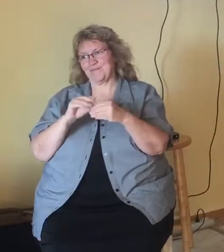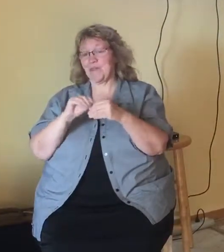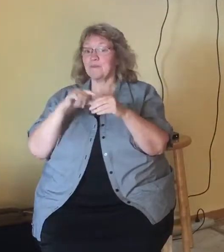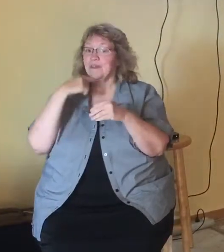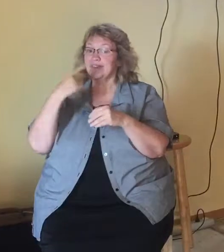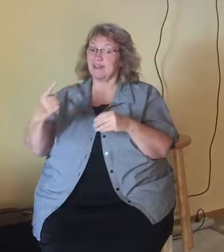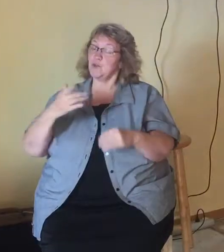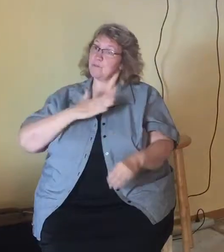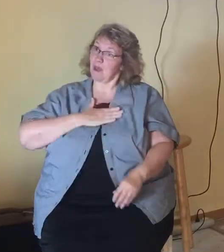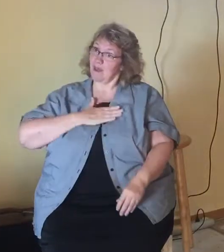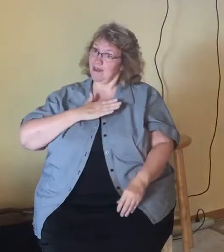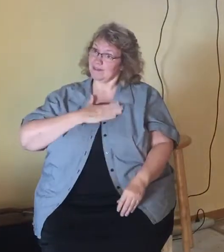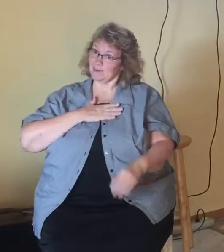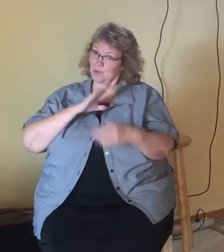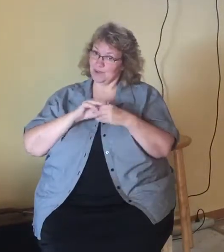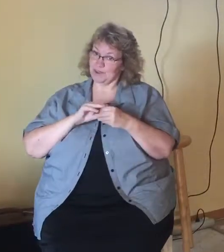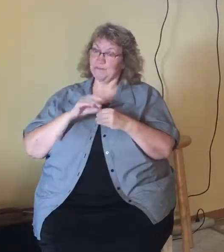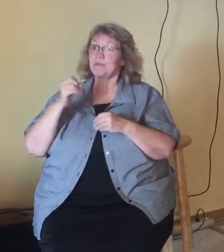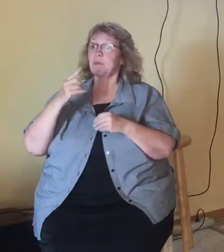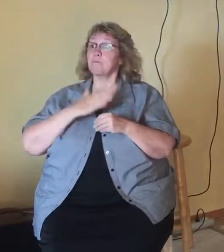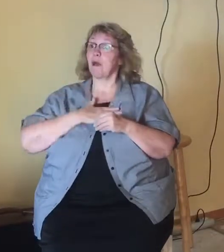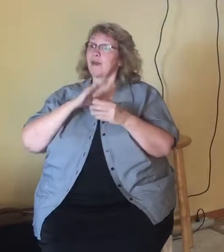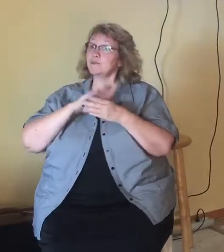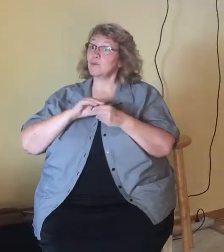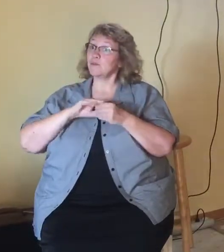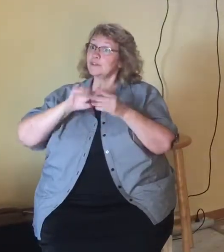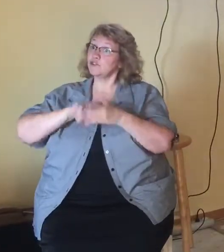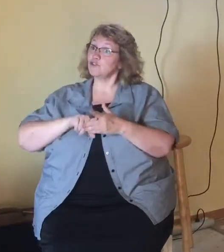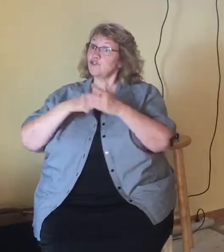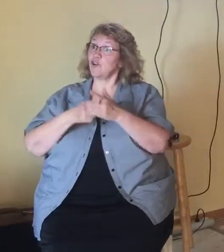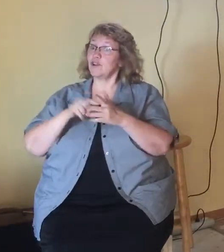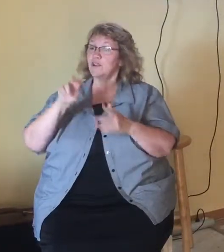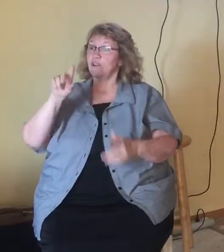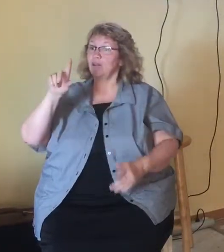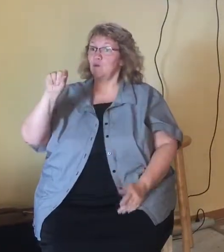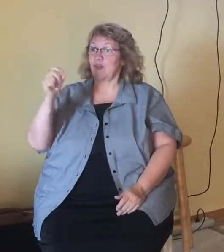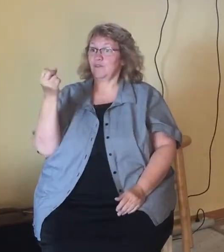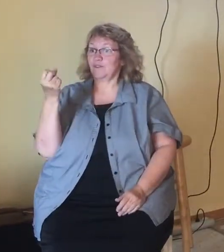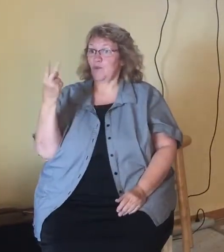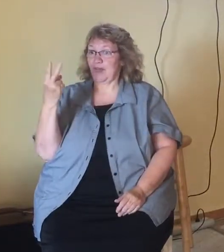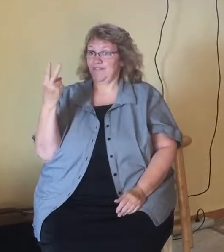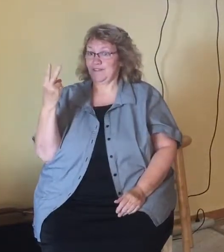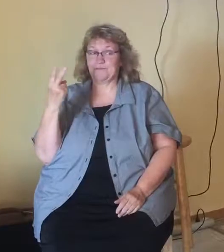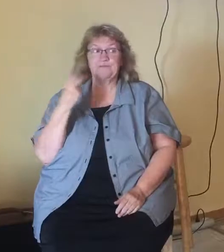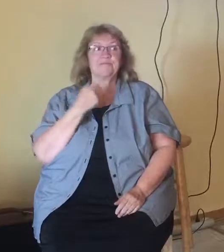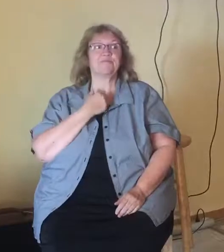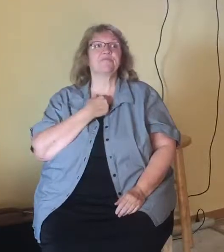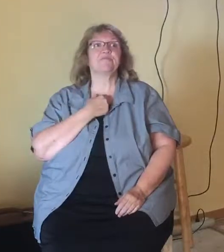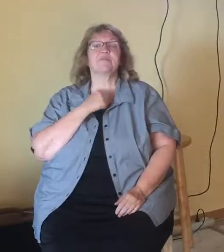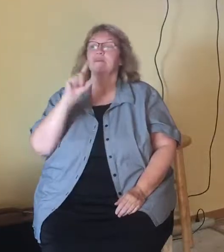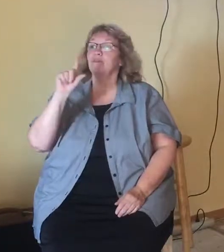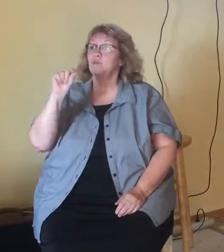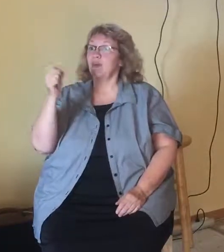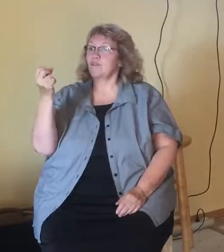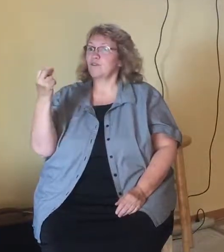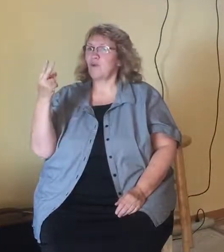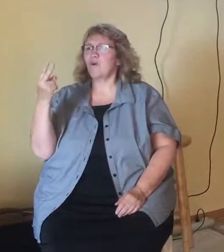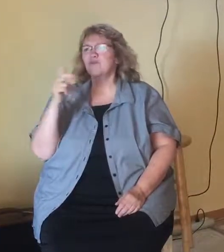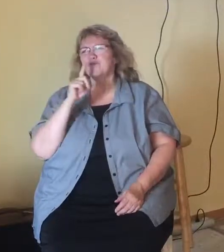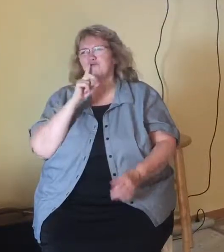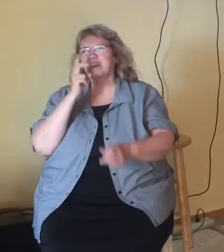my story, and my story started in 2012. So 2012 was a